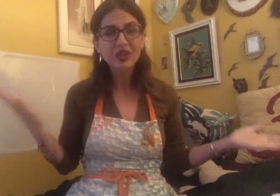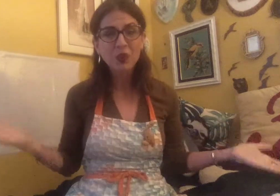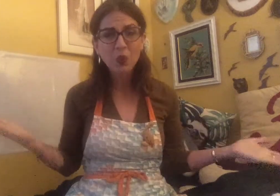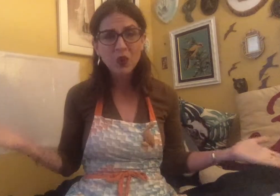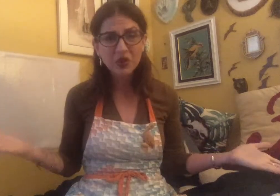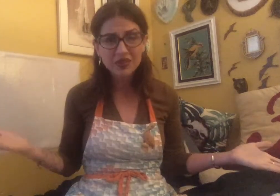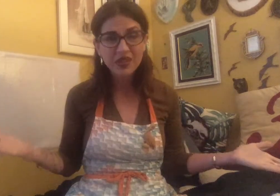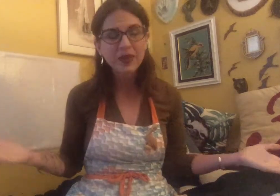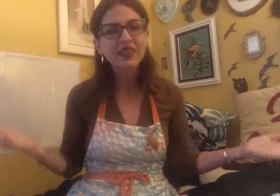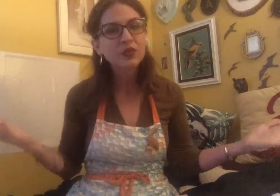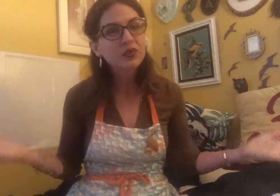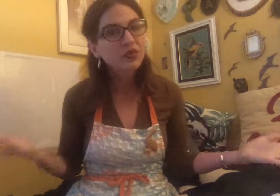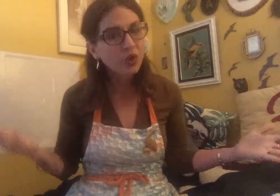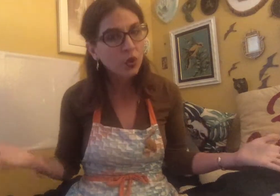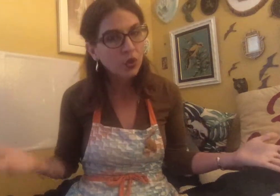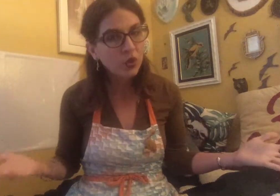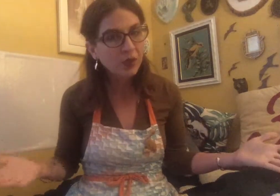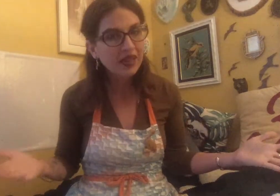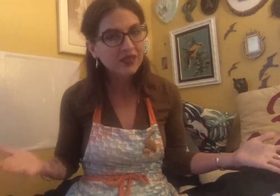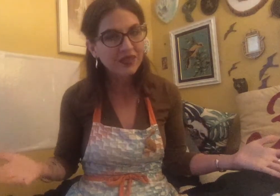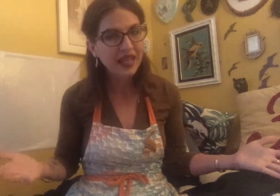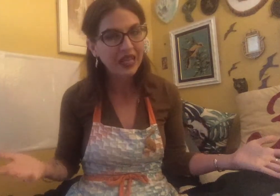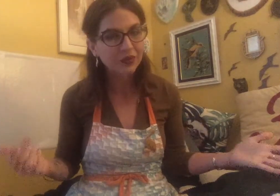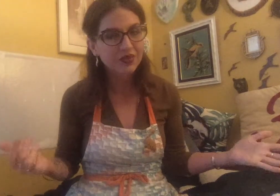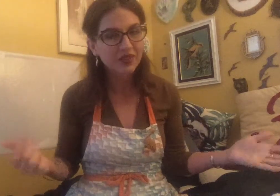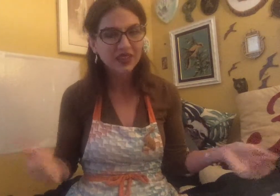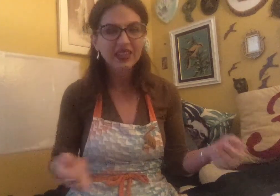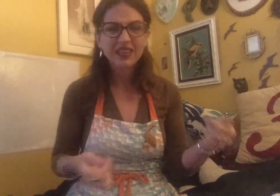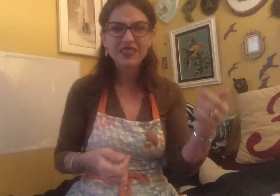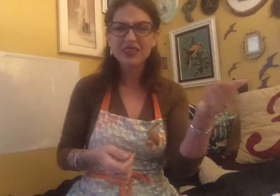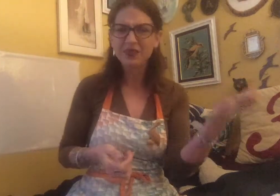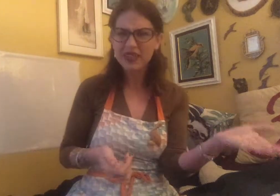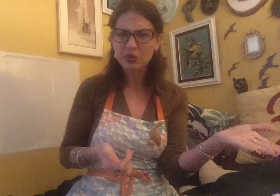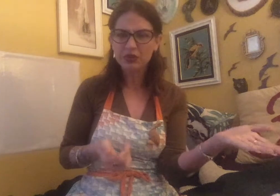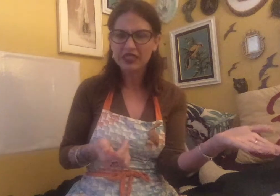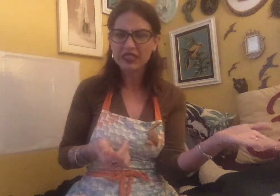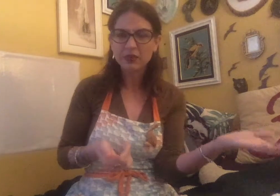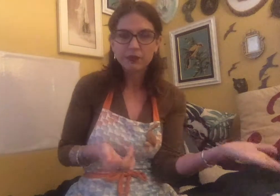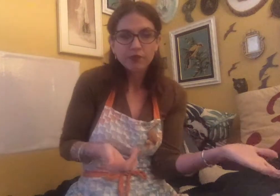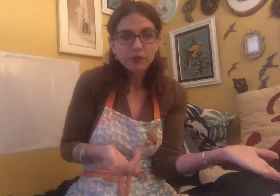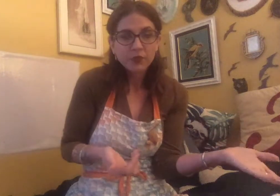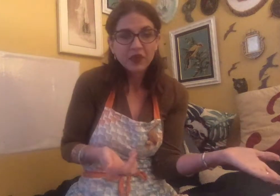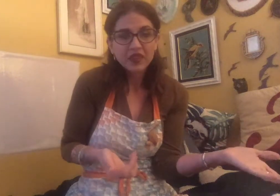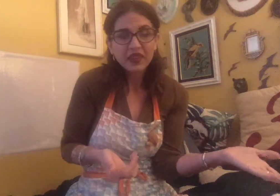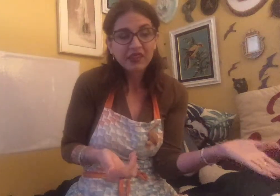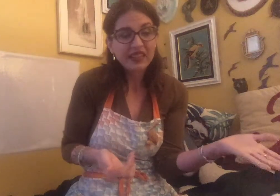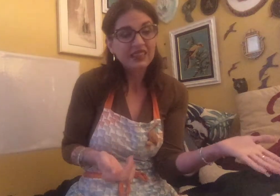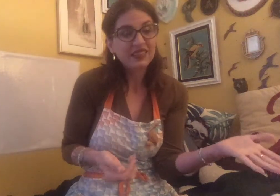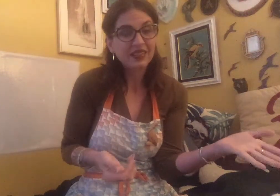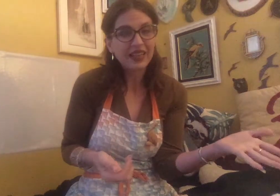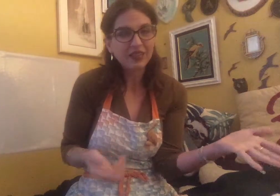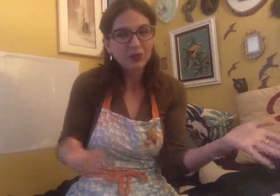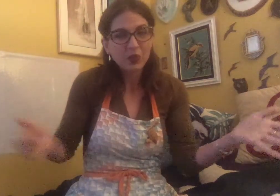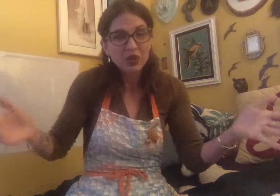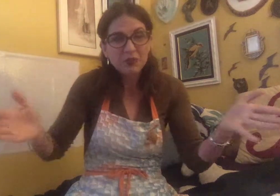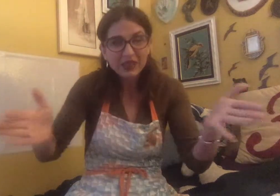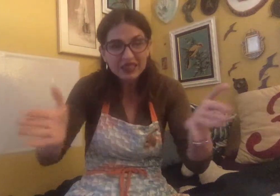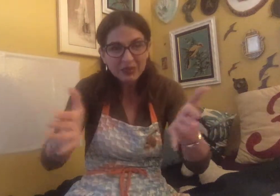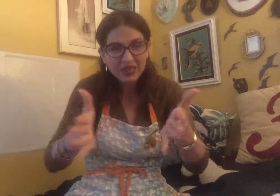what words they make. That's what's so cool about sounds, is individually, they're connected to letters, but when you blend them